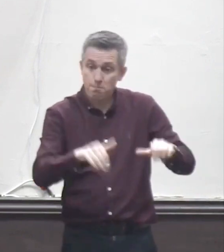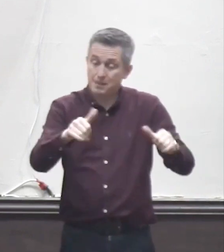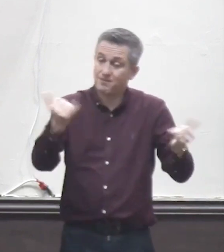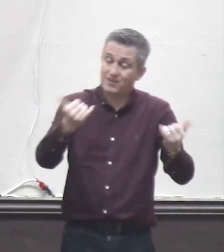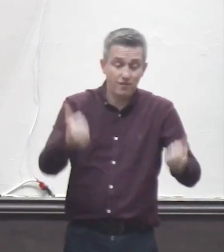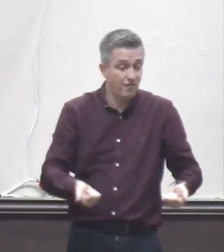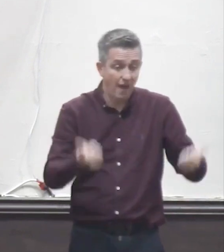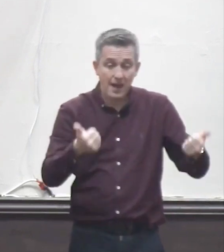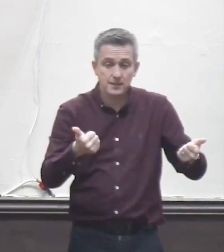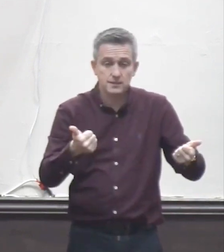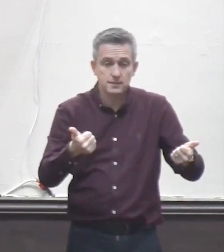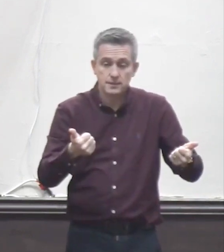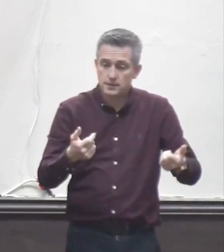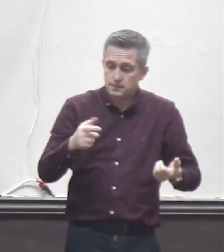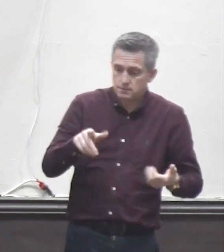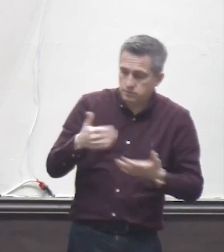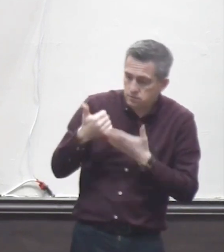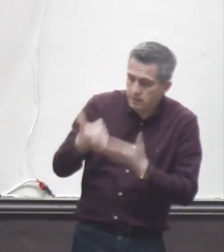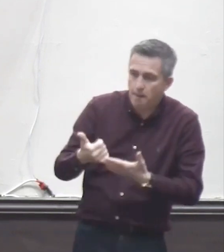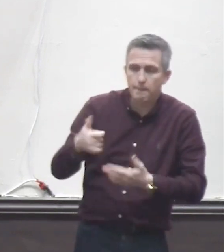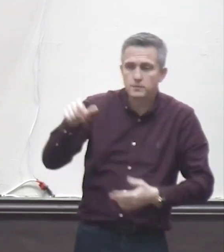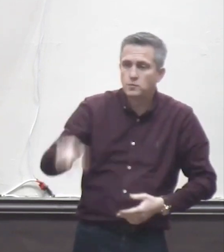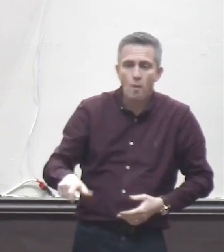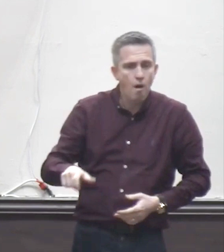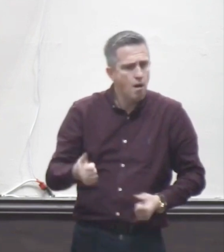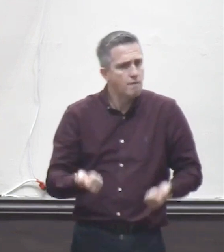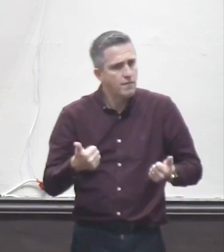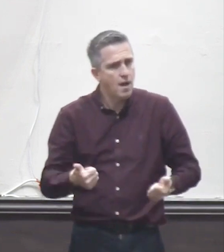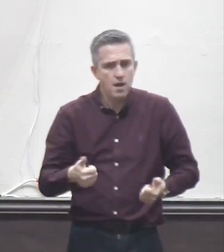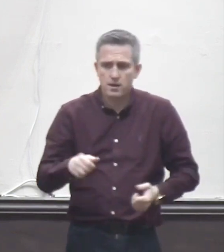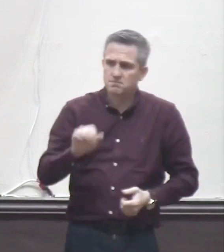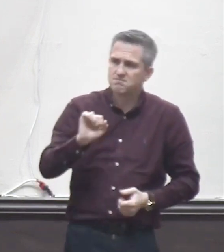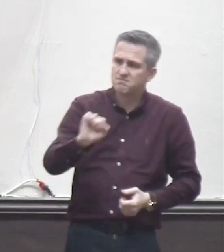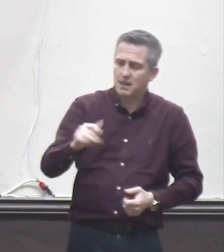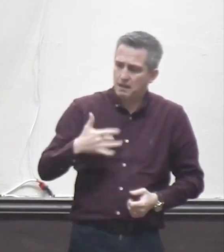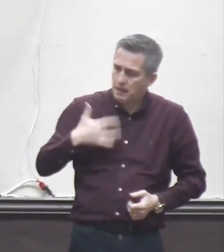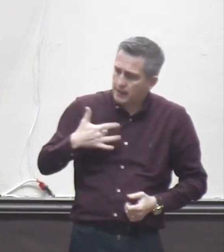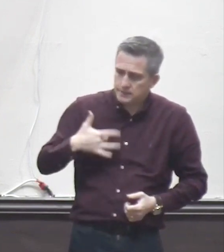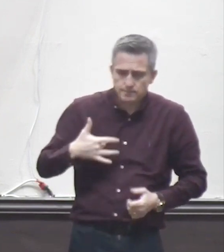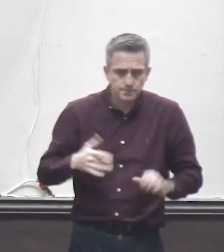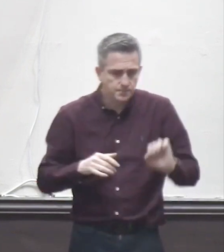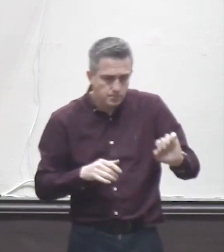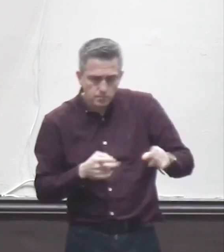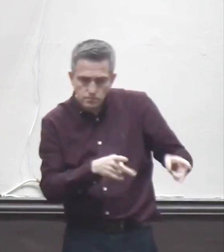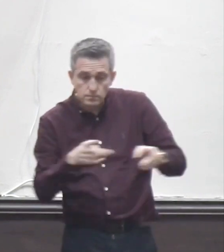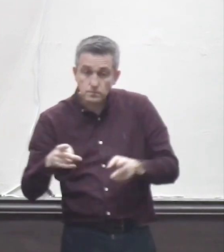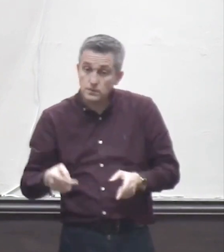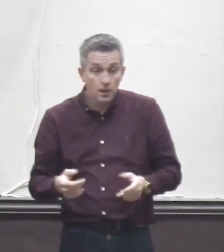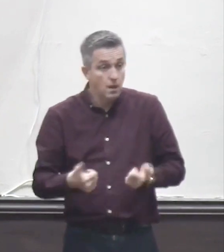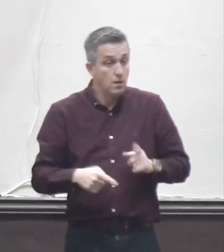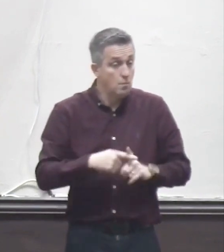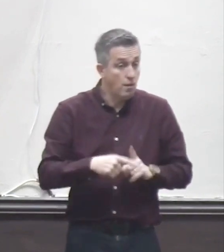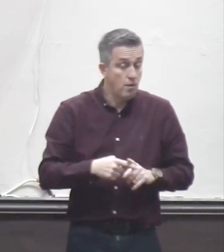And it's fine. To help someone, for example, in their everyday life, in their everyday aspect, is good.